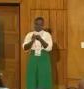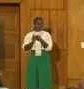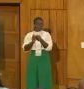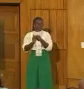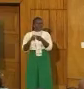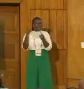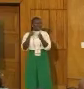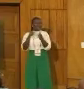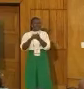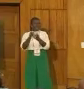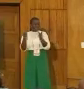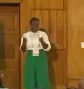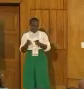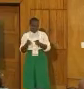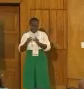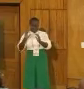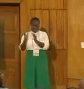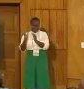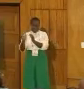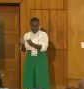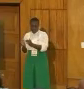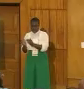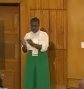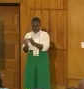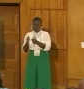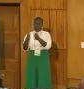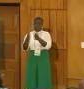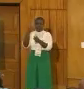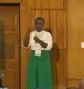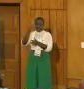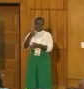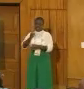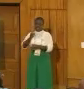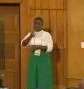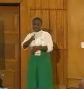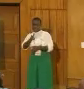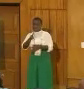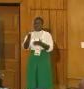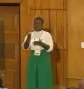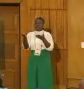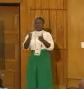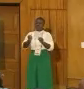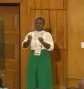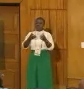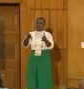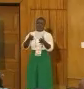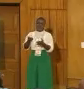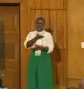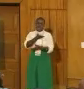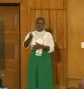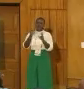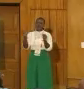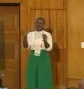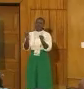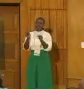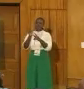of community-driven is the way to implement, especially for HIV service delivery. There's not a case of we bring community members